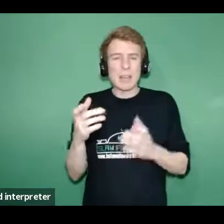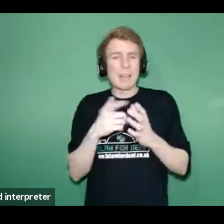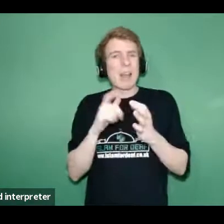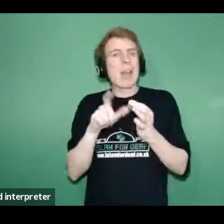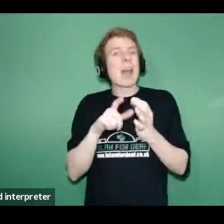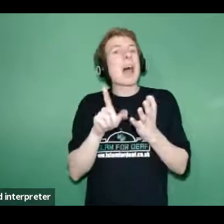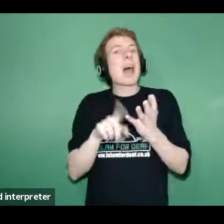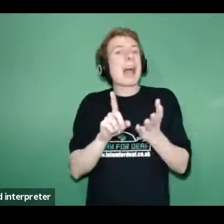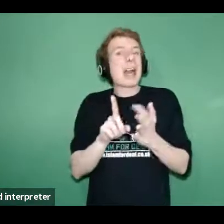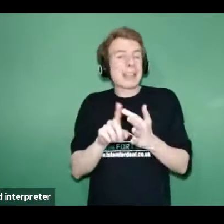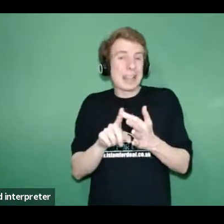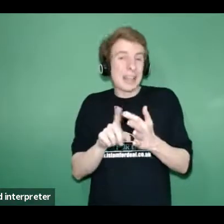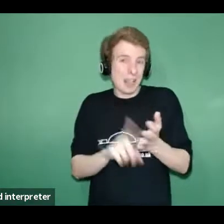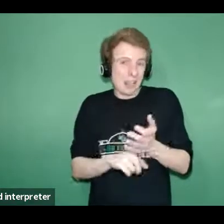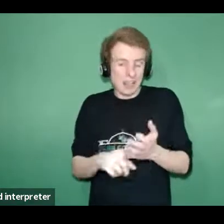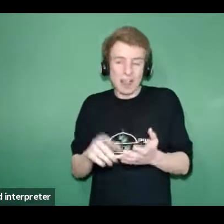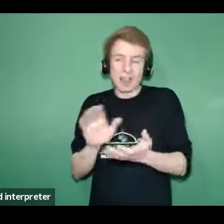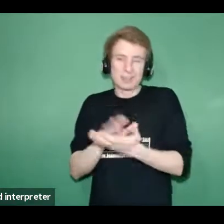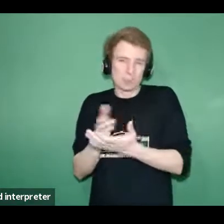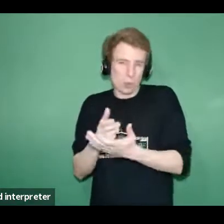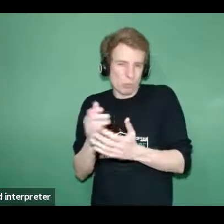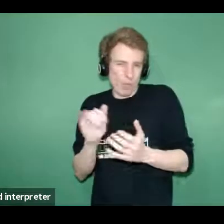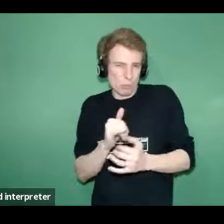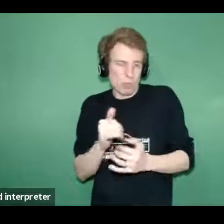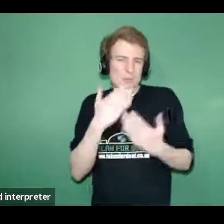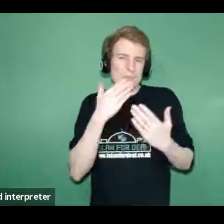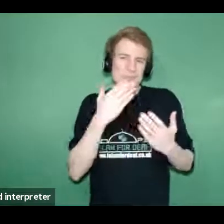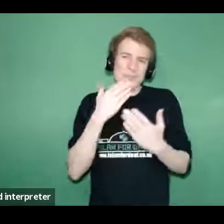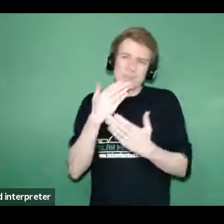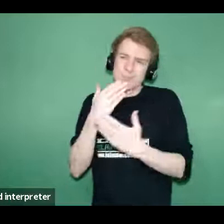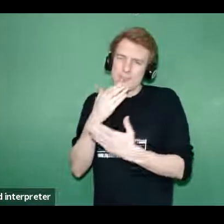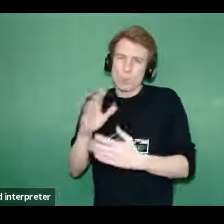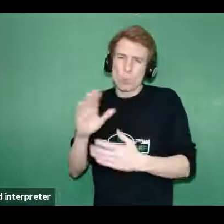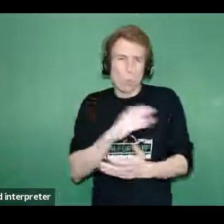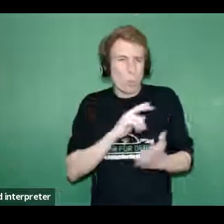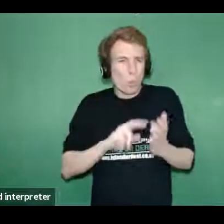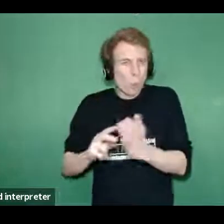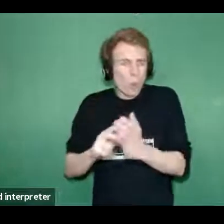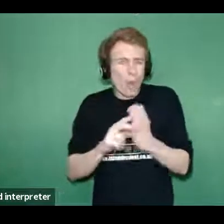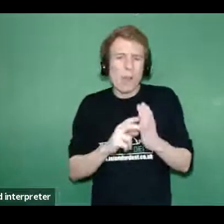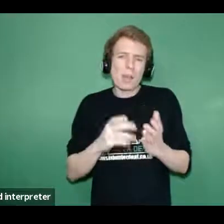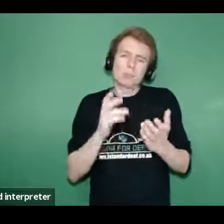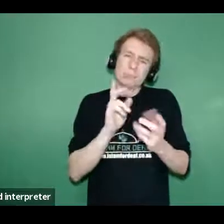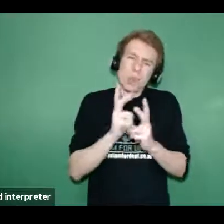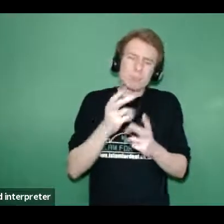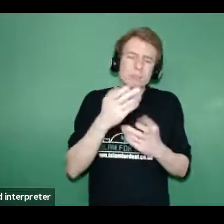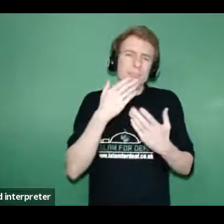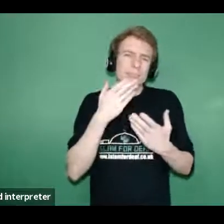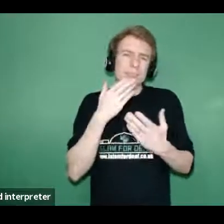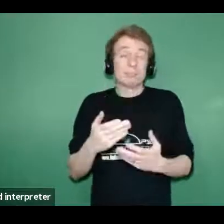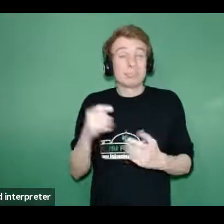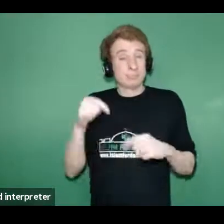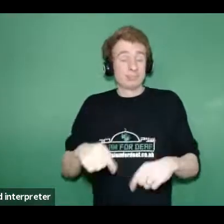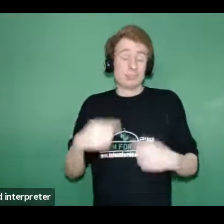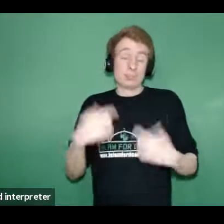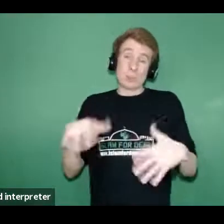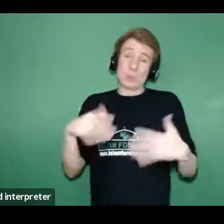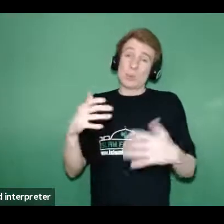light in darkness. So may Allah give you light, Sheikh. And may Allah give you light, Tom and